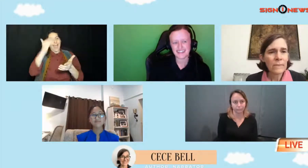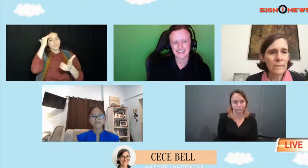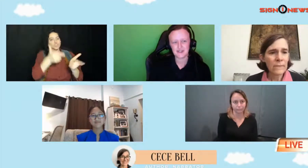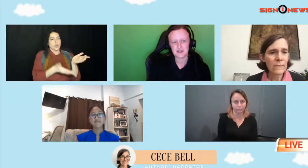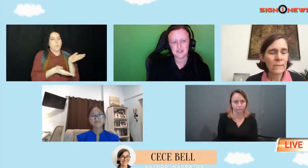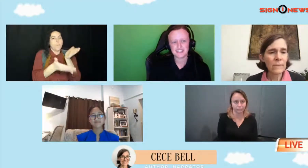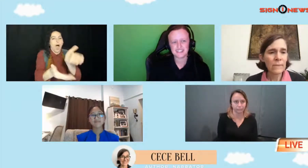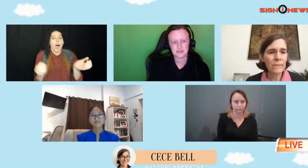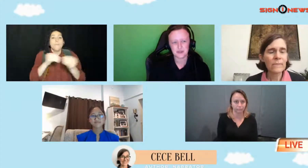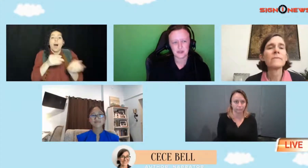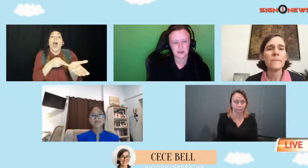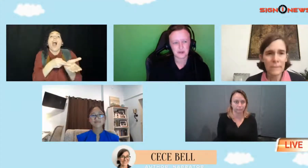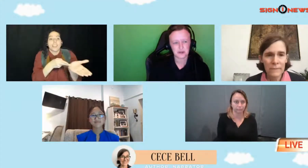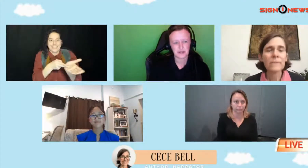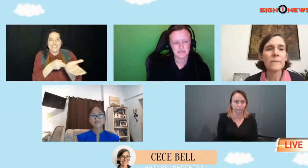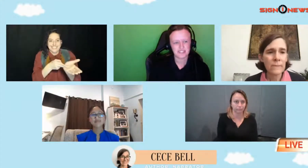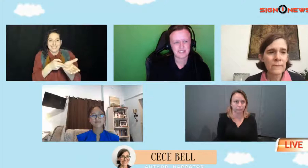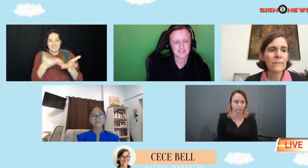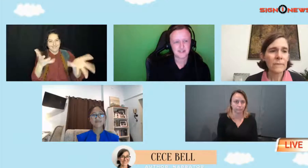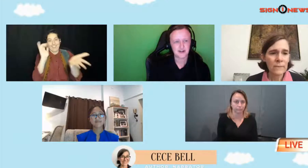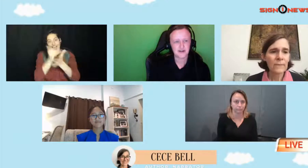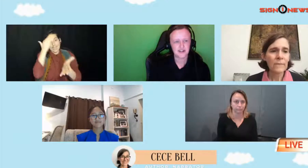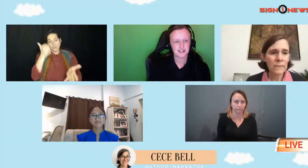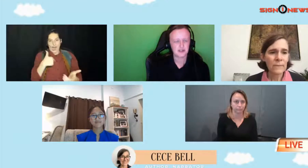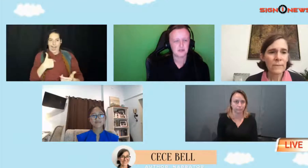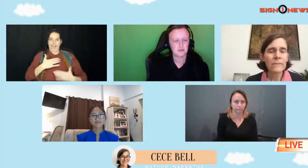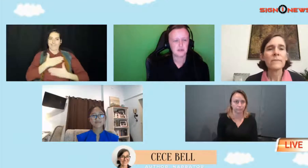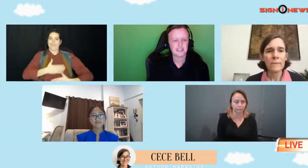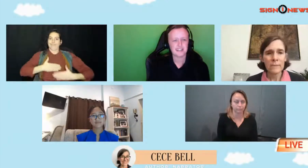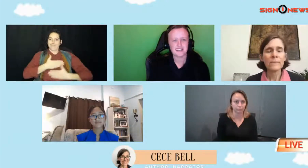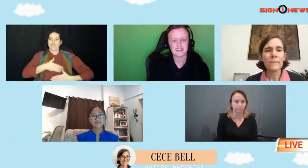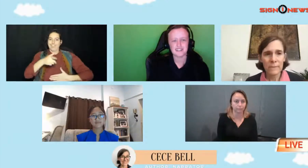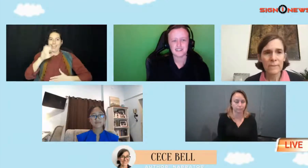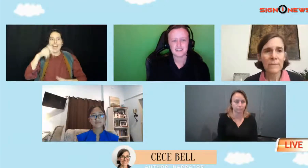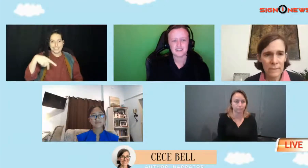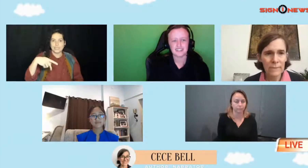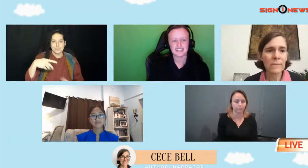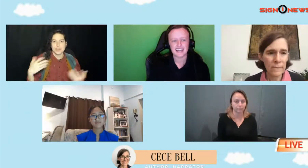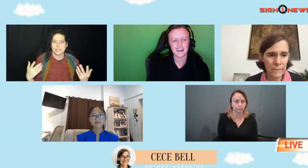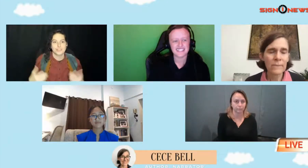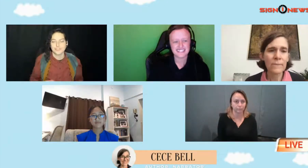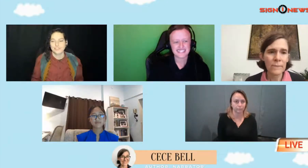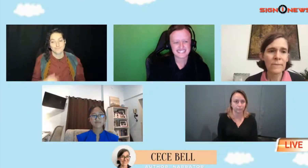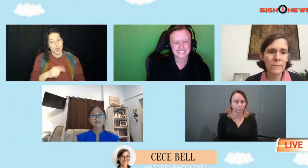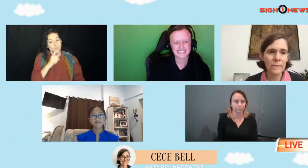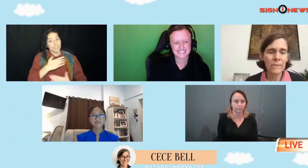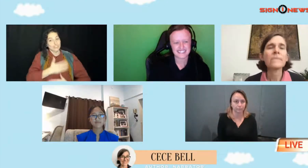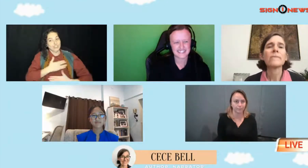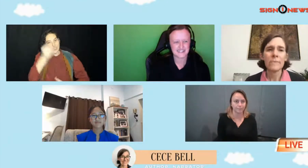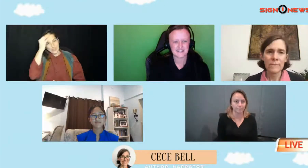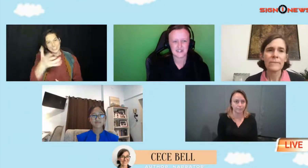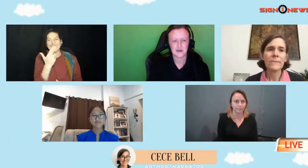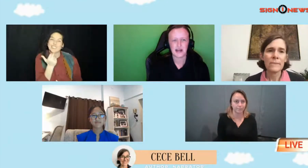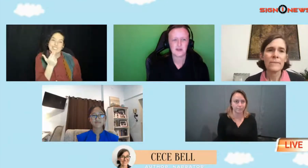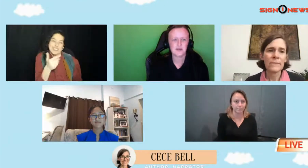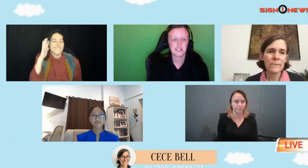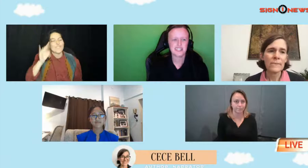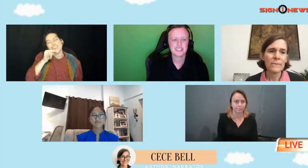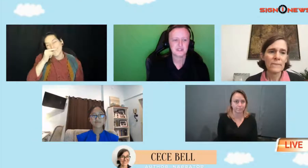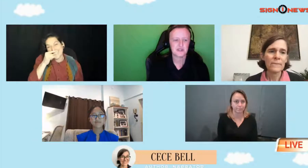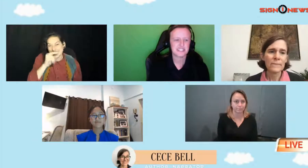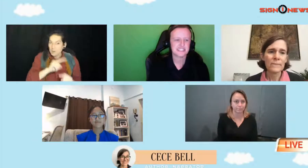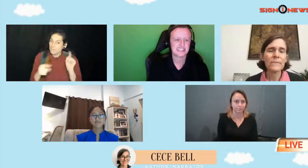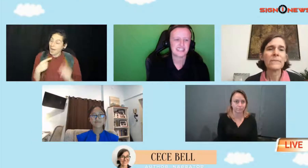experience. You know what Cece went through. So you bring a level of honesty to the series. So I